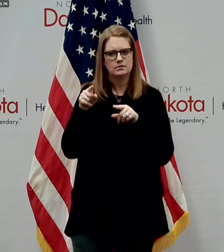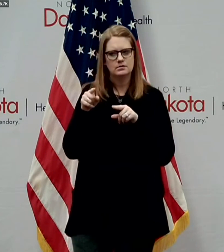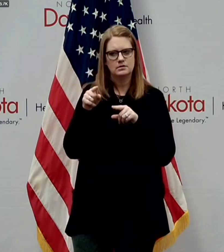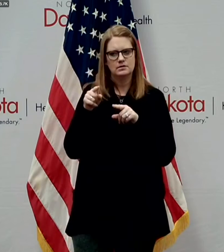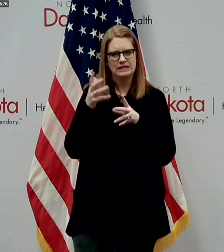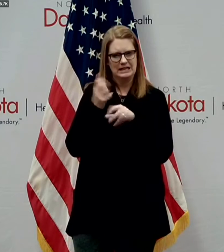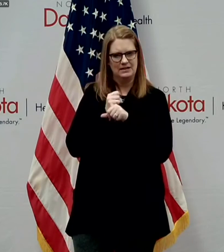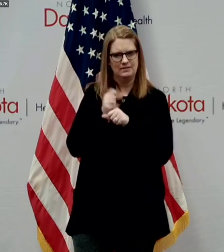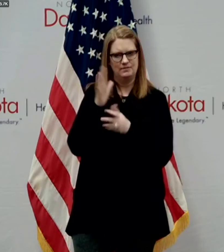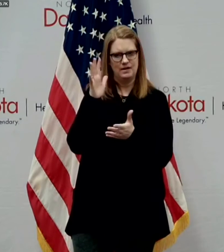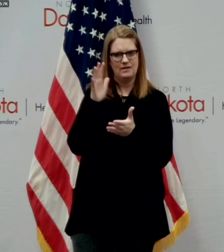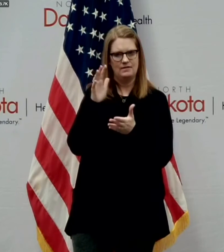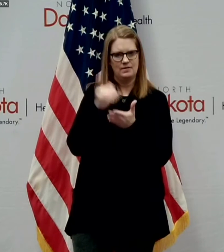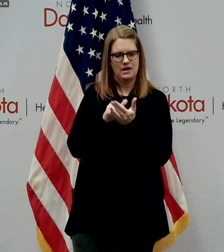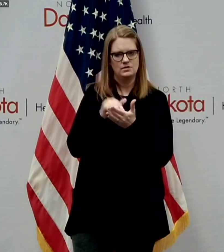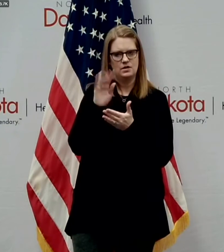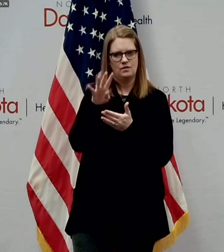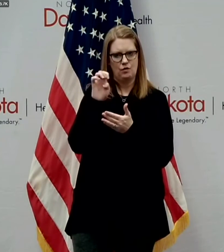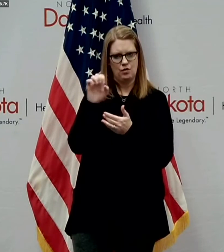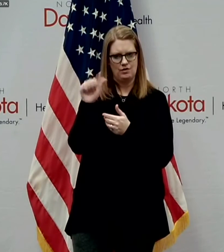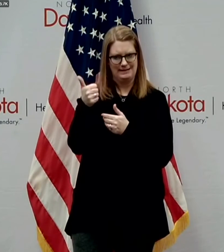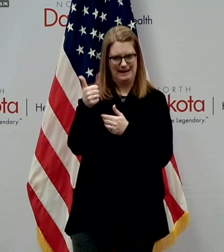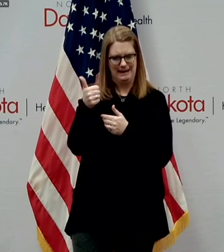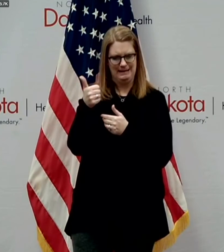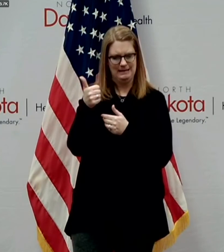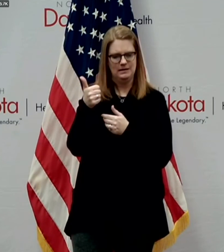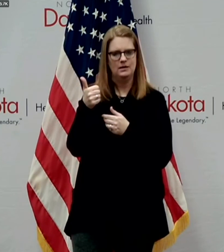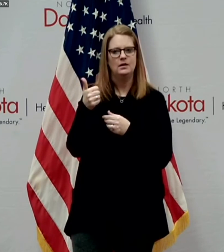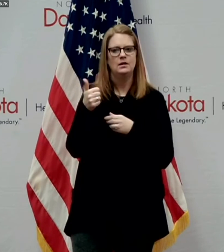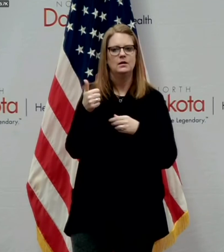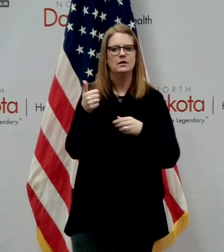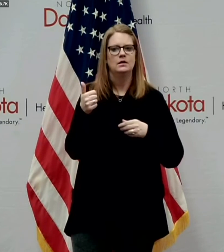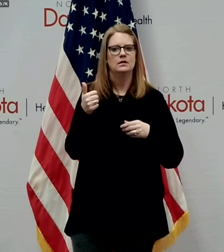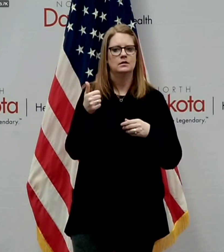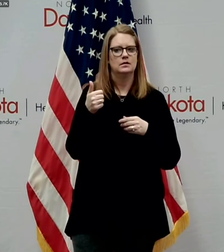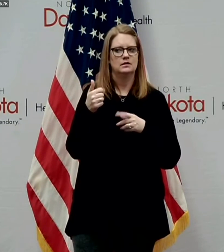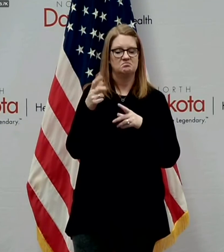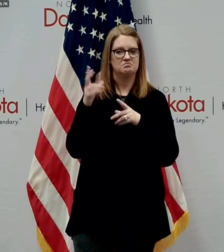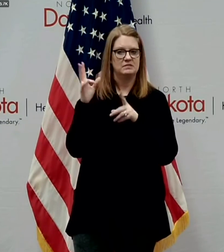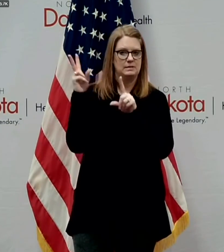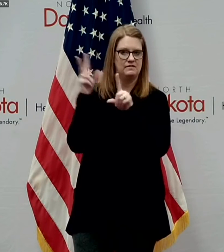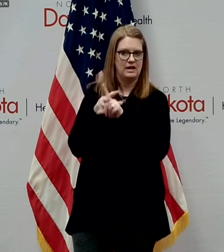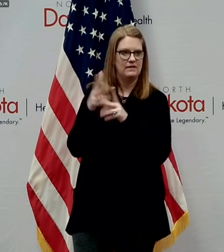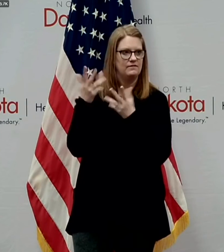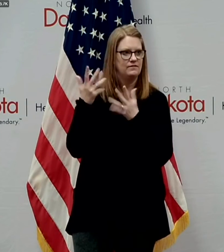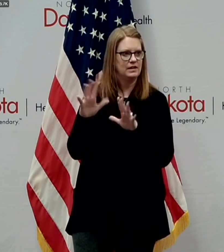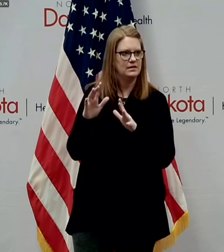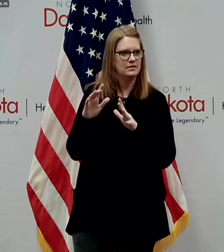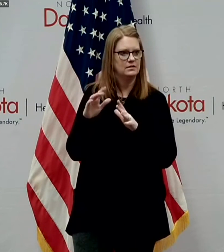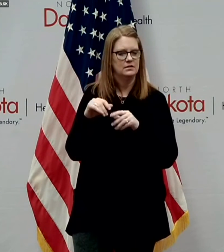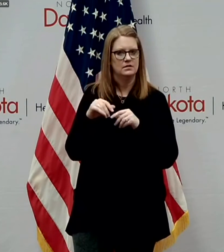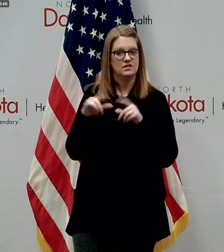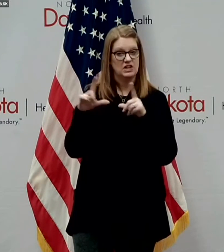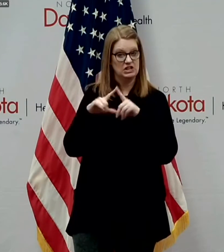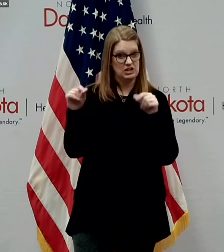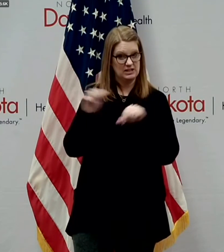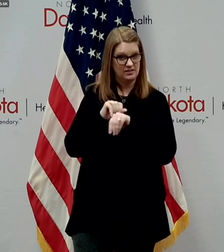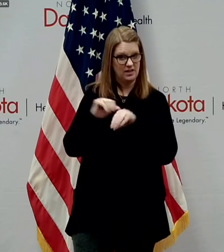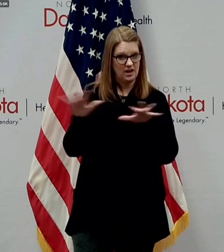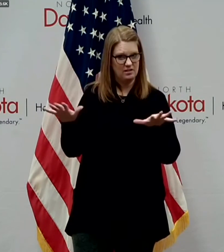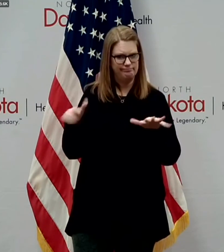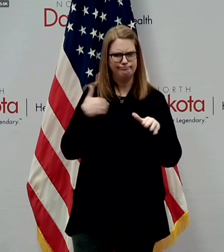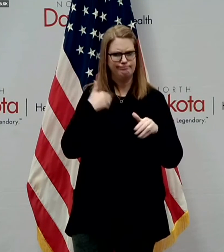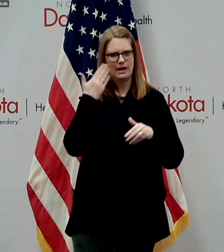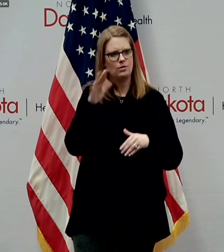received 5,410 of those. And I know that's what's been filed. I don't know exactly if those checks have gone out, but we'll get an answer